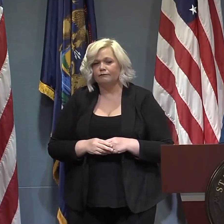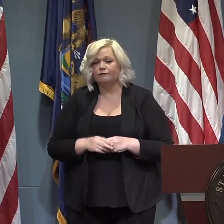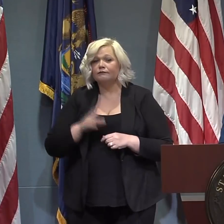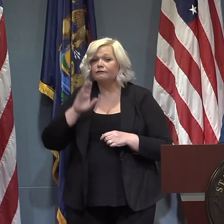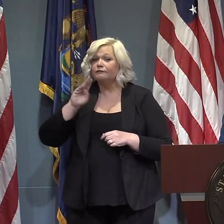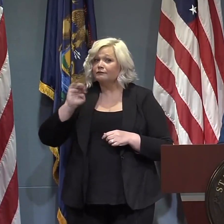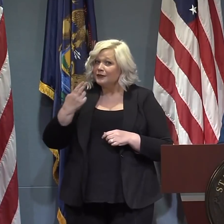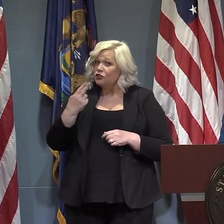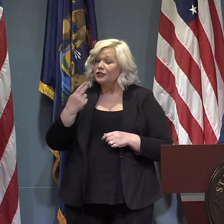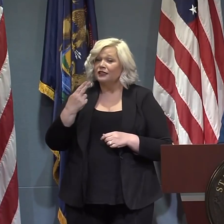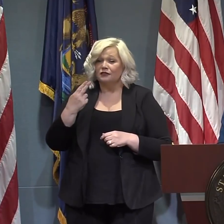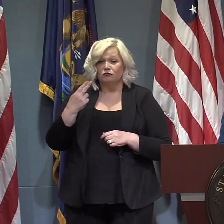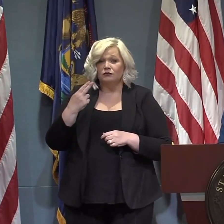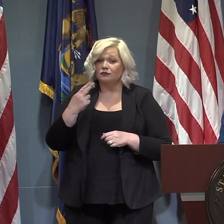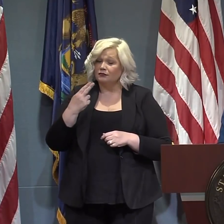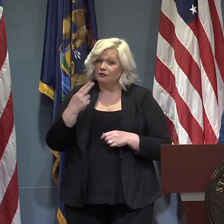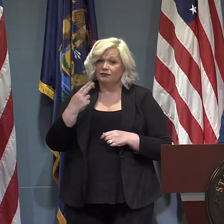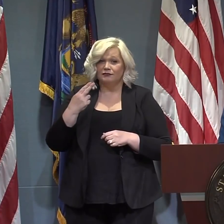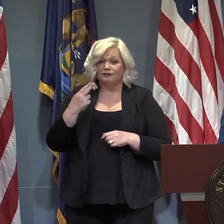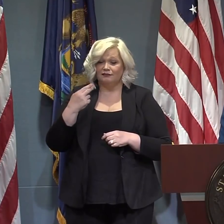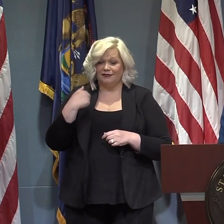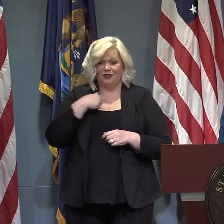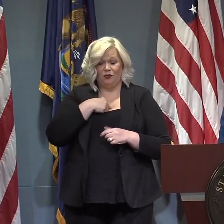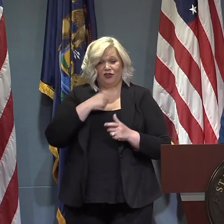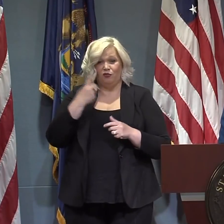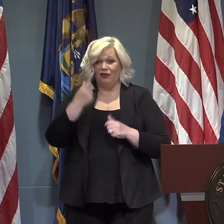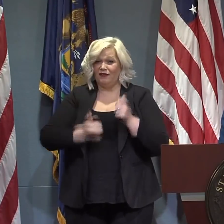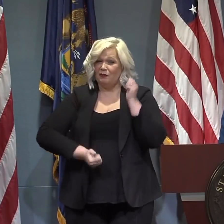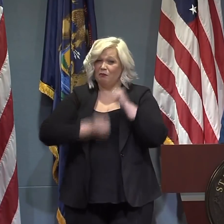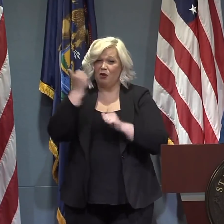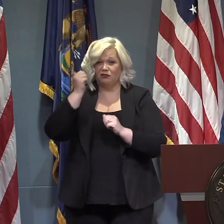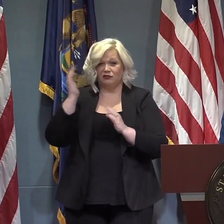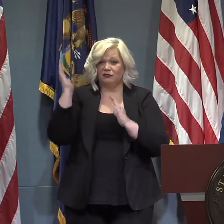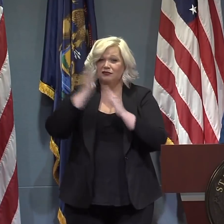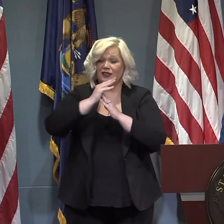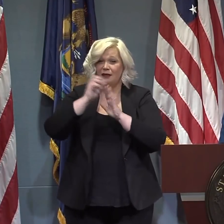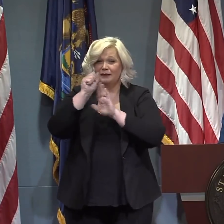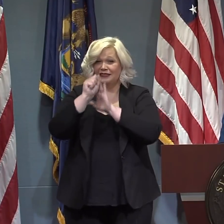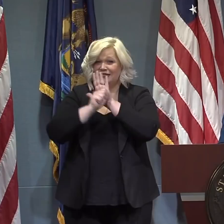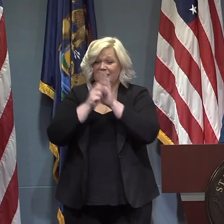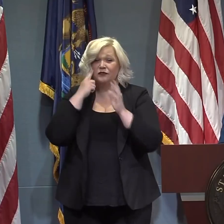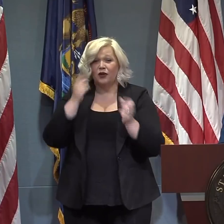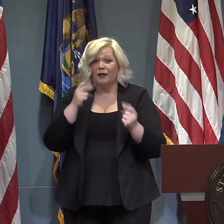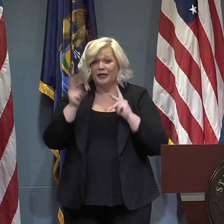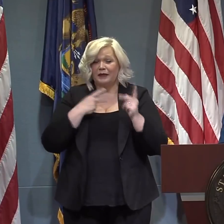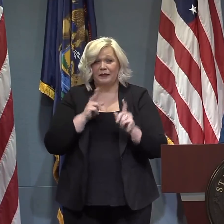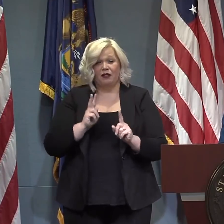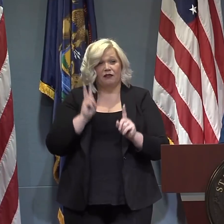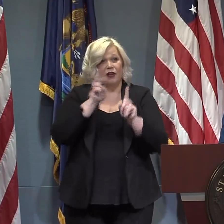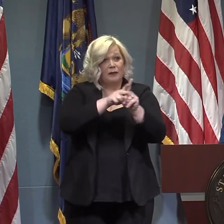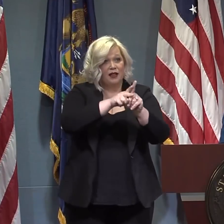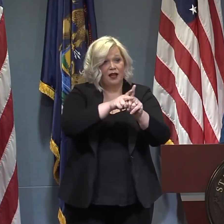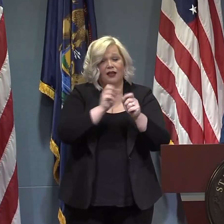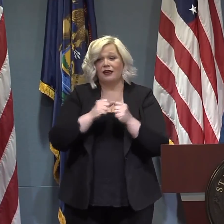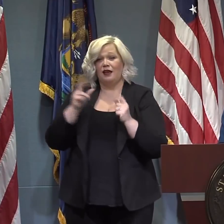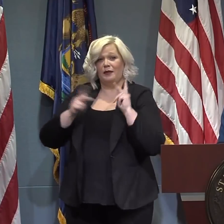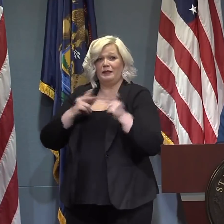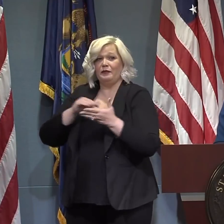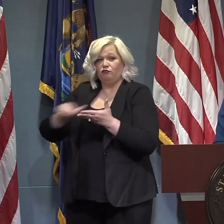remains near the top of states that have been impacted in terms of claims filed and percent of our workforce